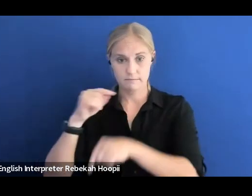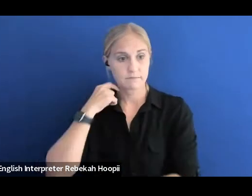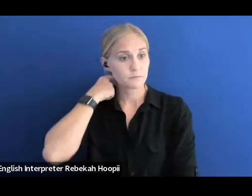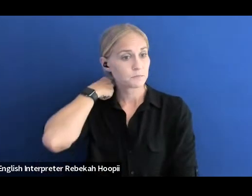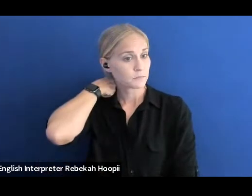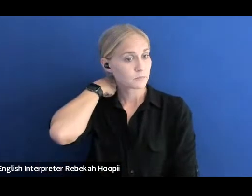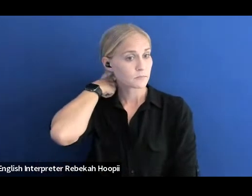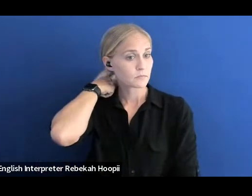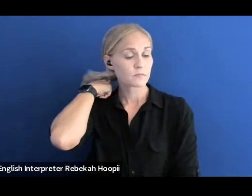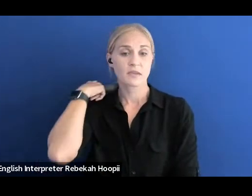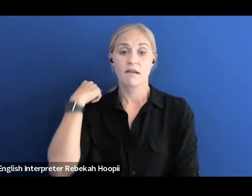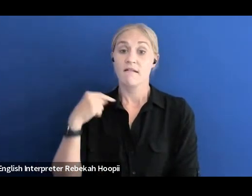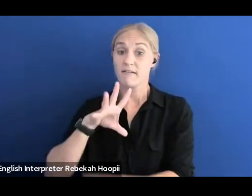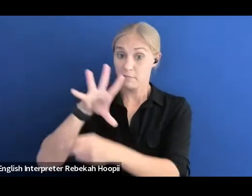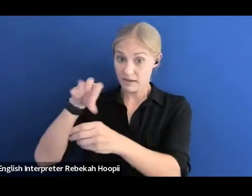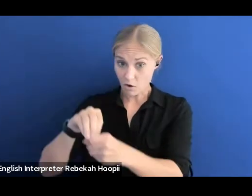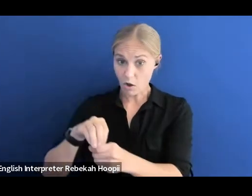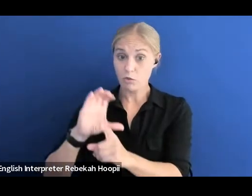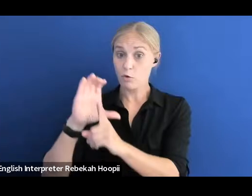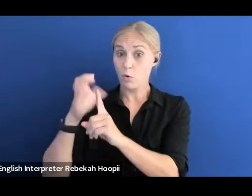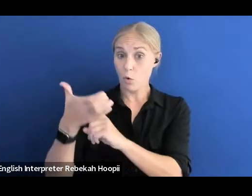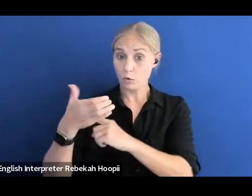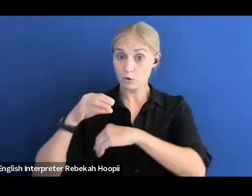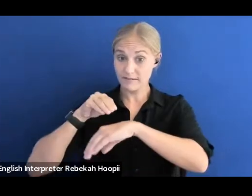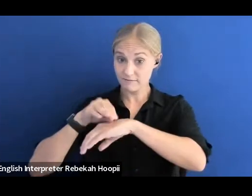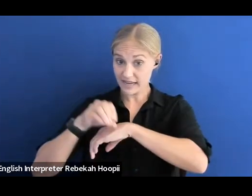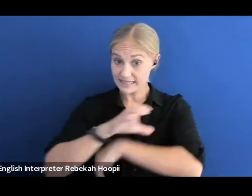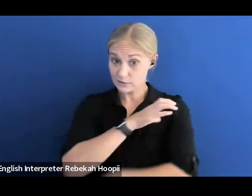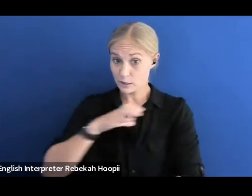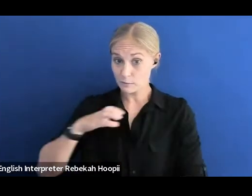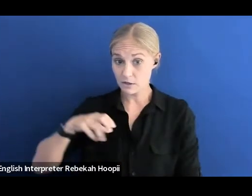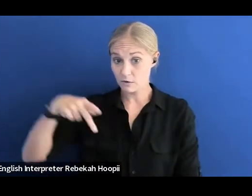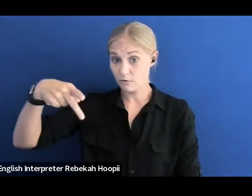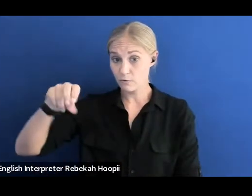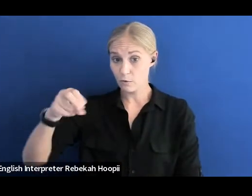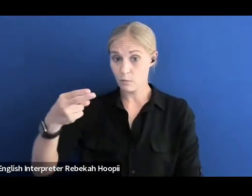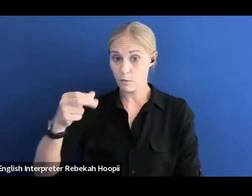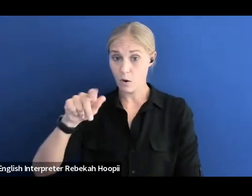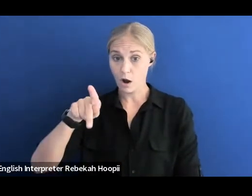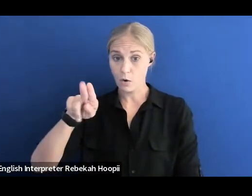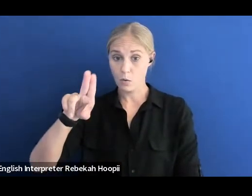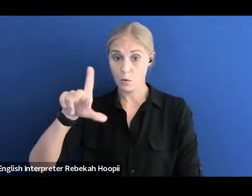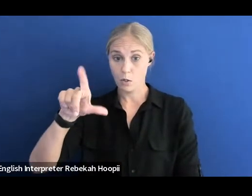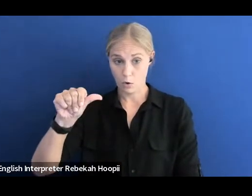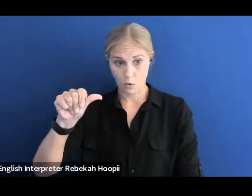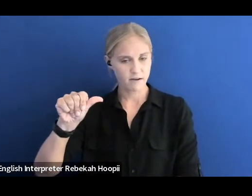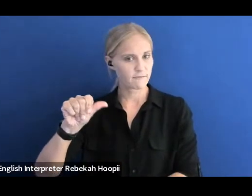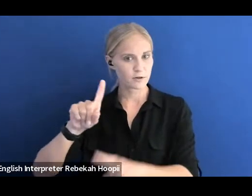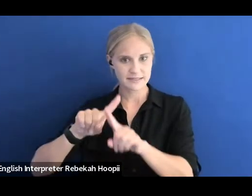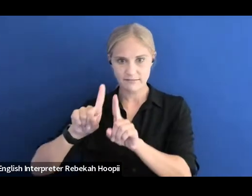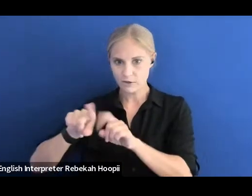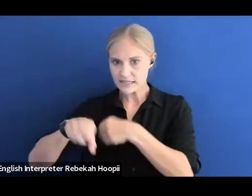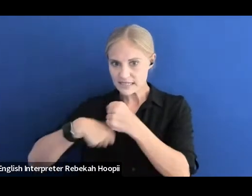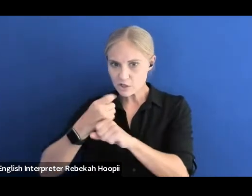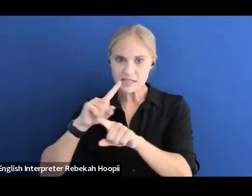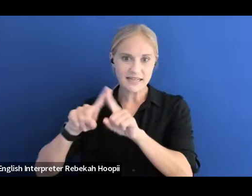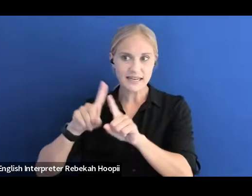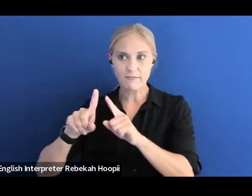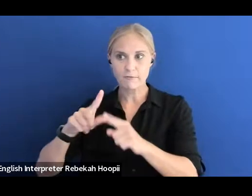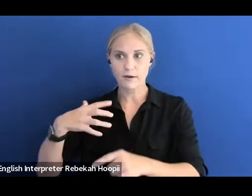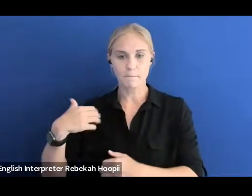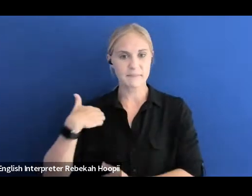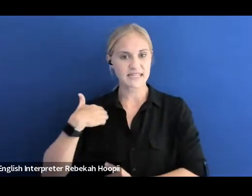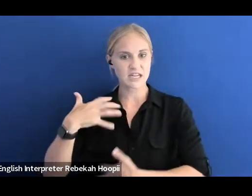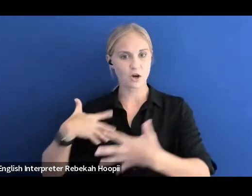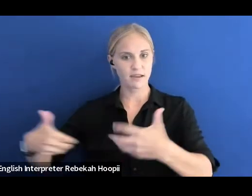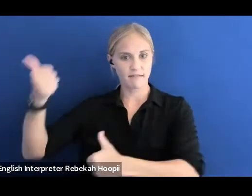the Pōhakuloa Cultural Advisory Committee for a number of years under various different commanders. I've